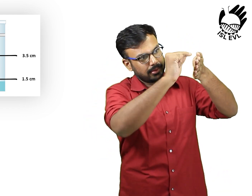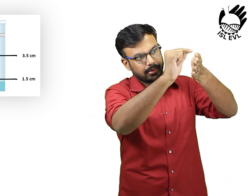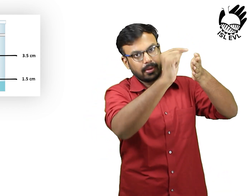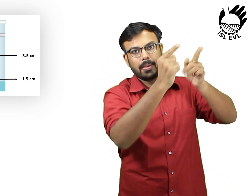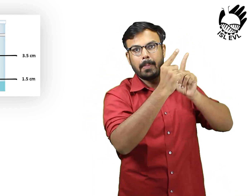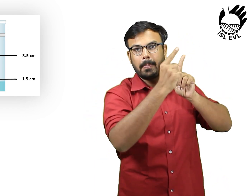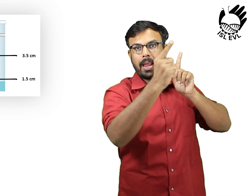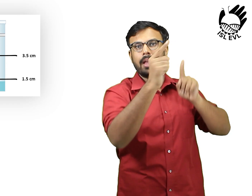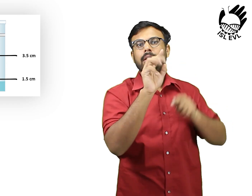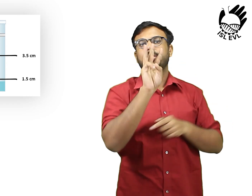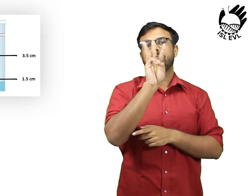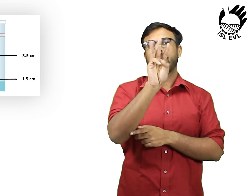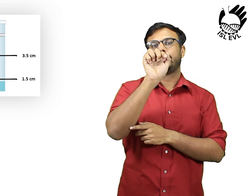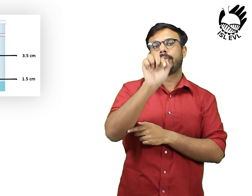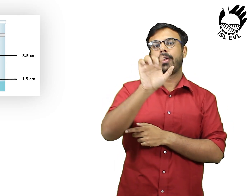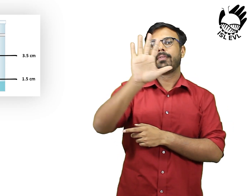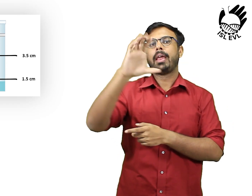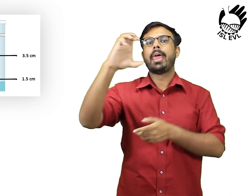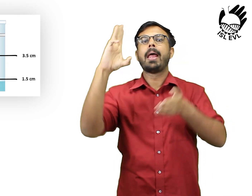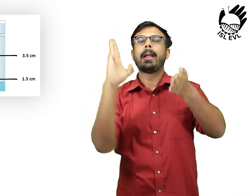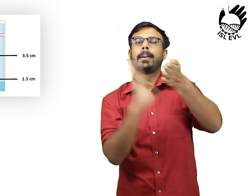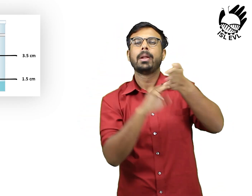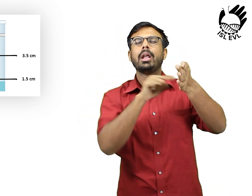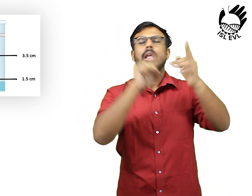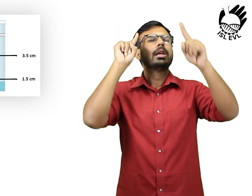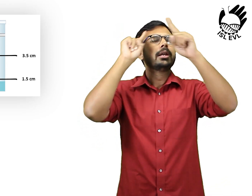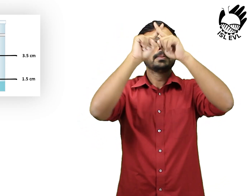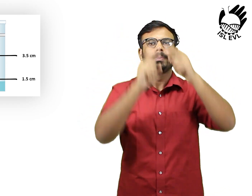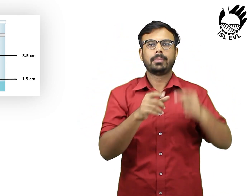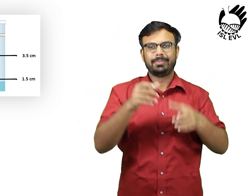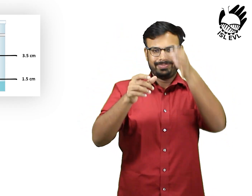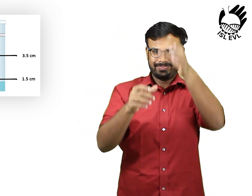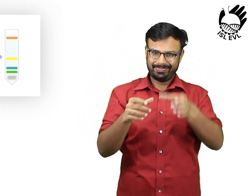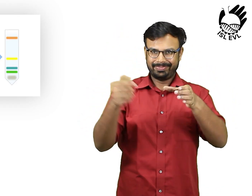To prepare a chromatogram, draw a pencil line horizontally